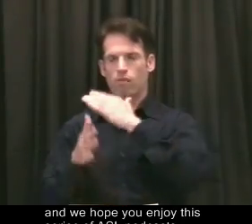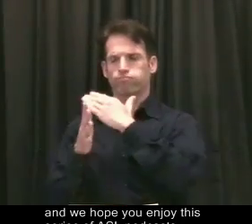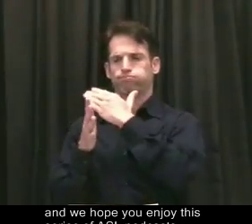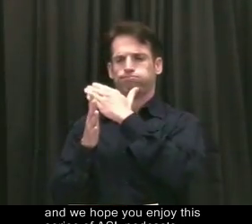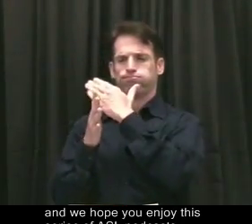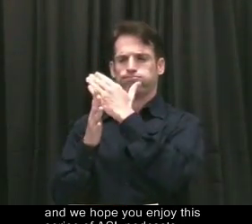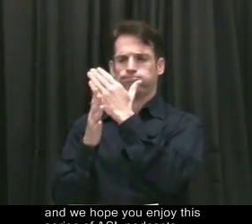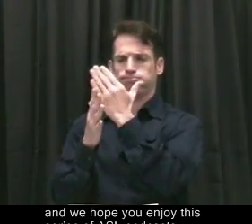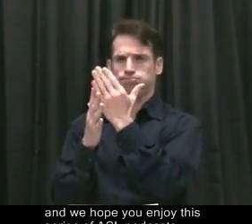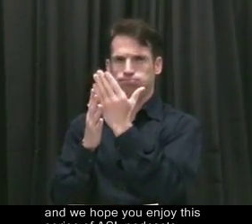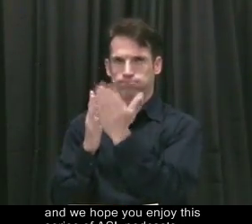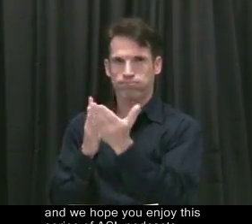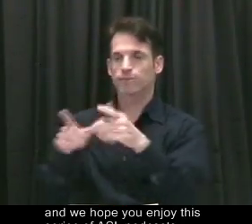podcasts.